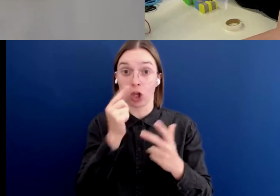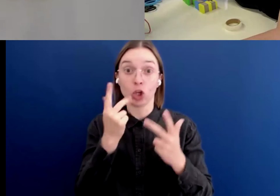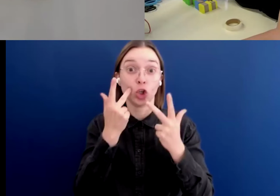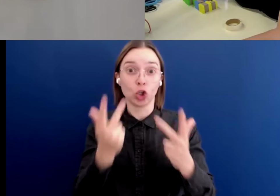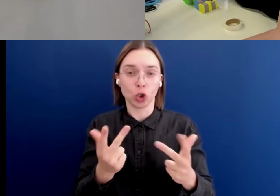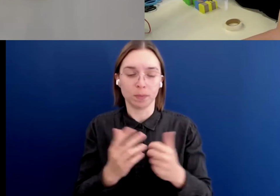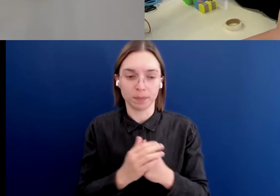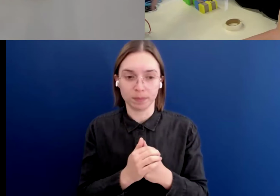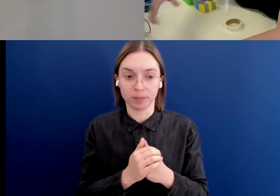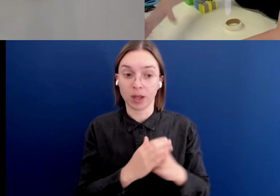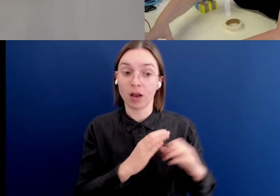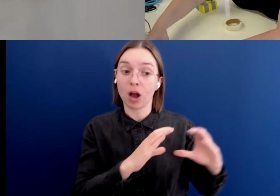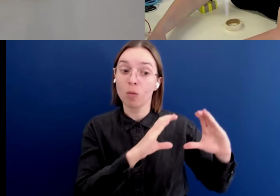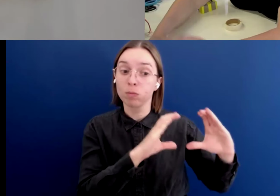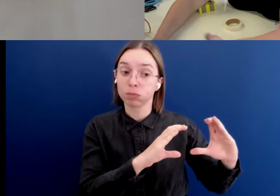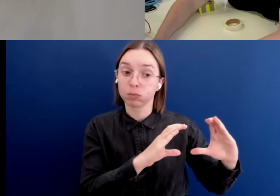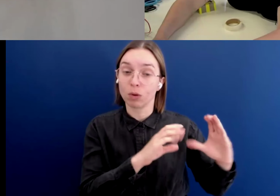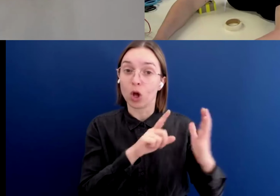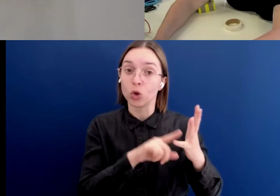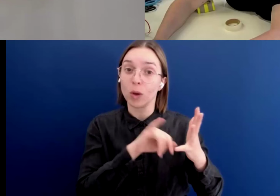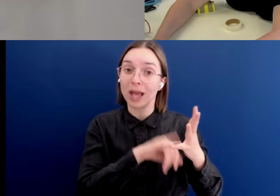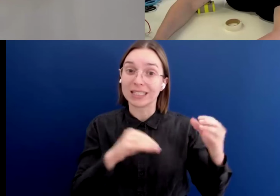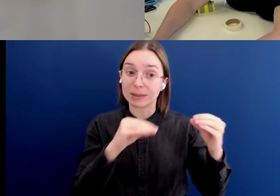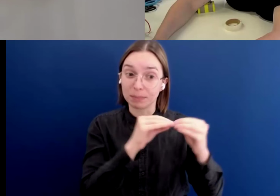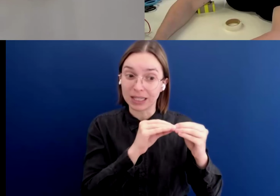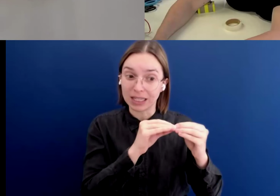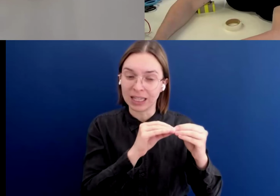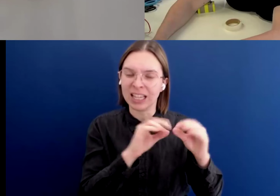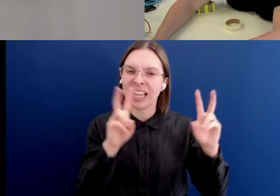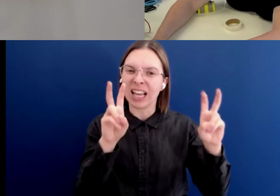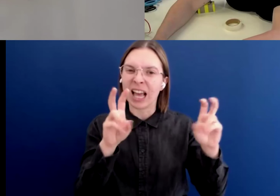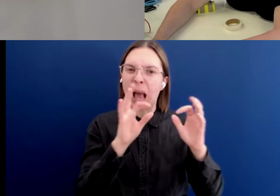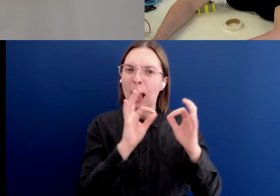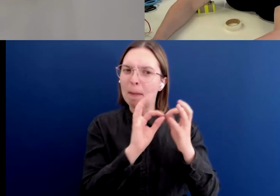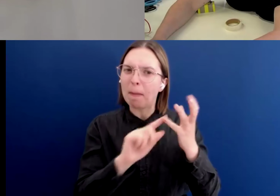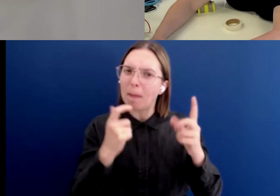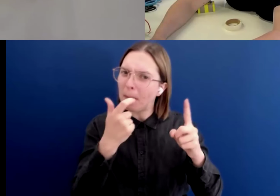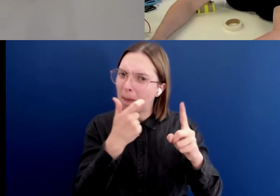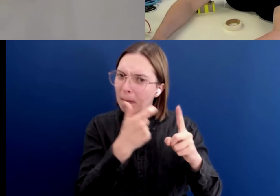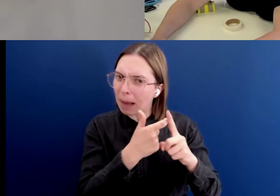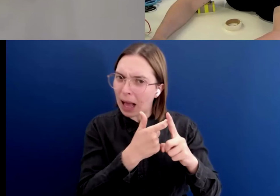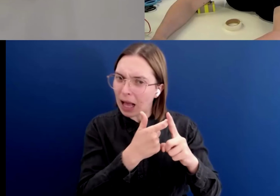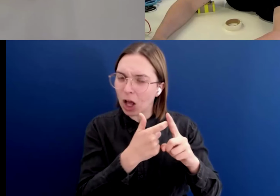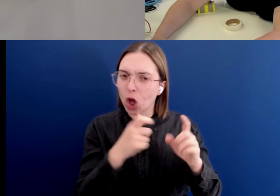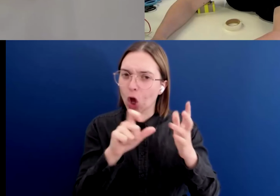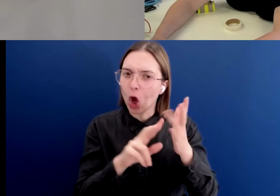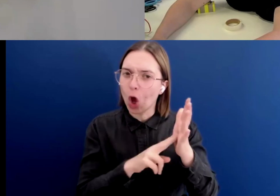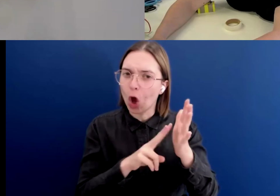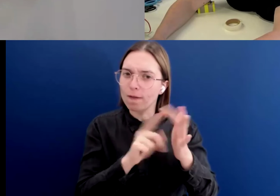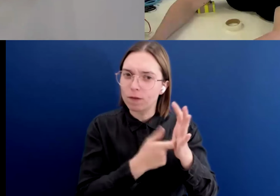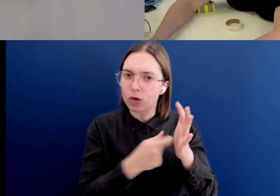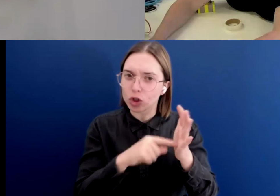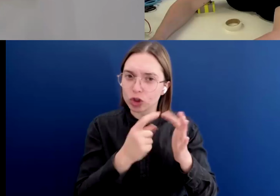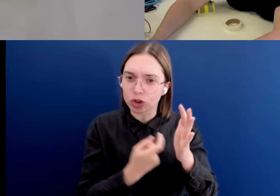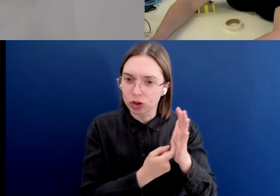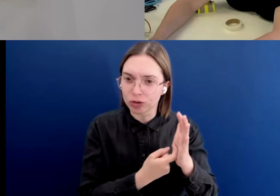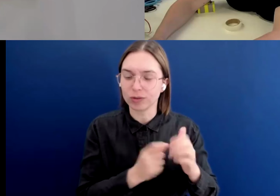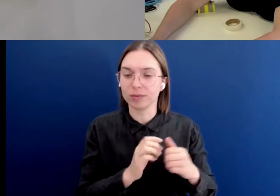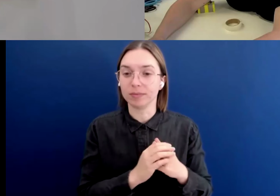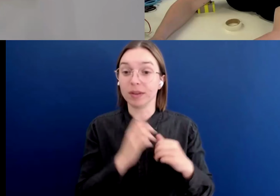buck converter. That's what it's called, plugged in, and I'm crossing my fingers that this will work.